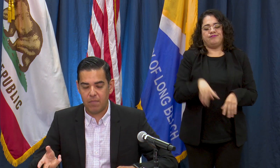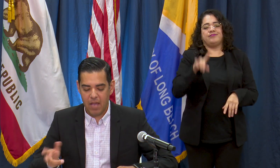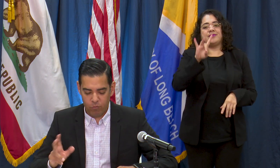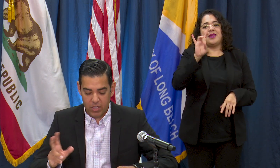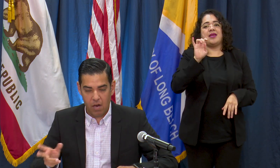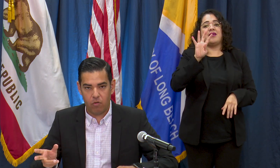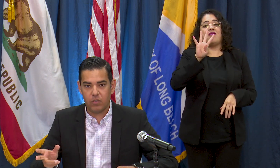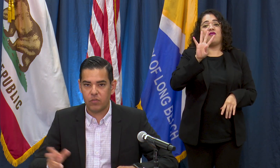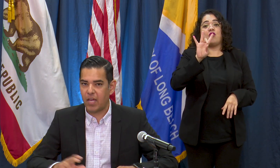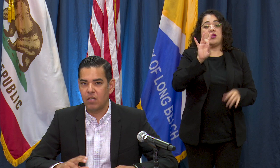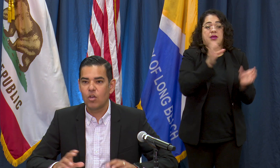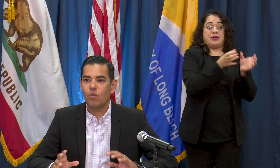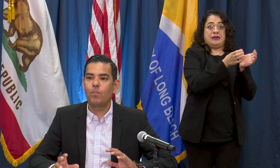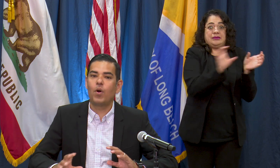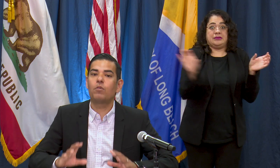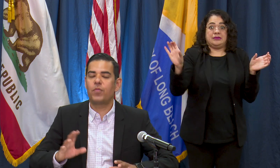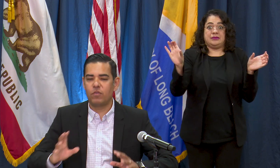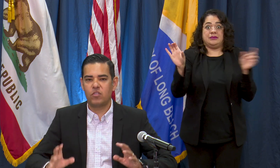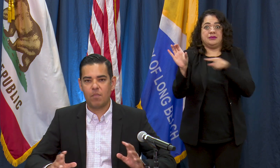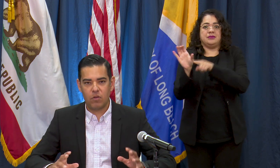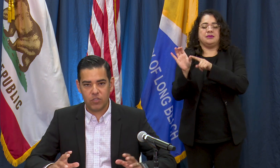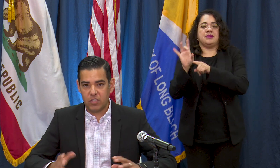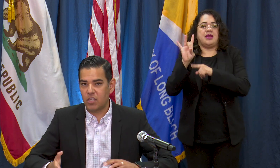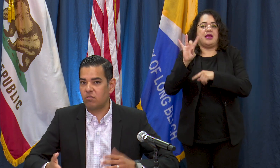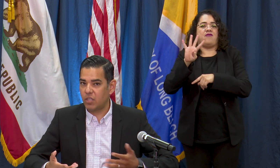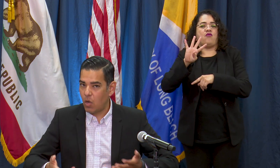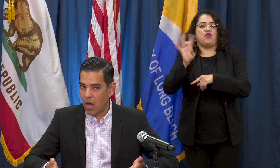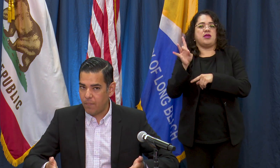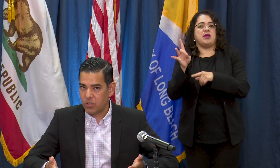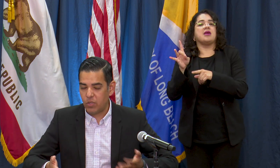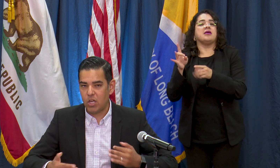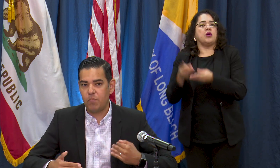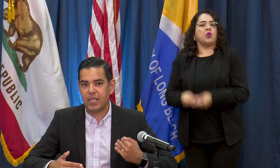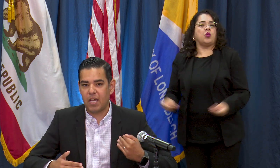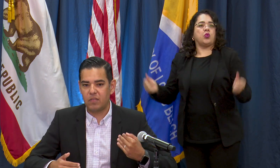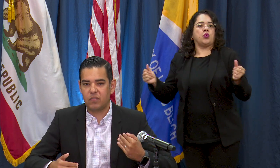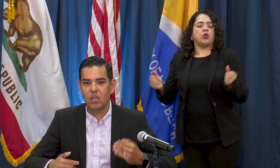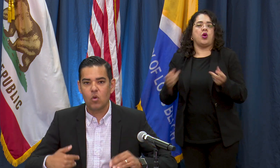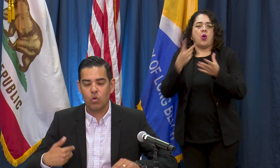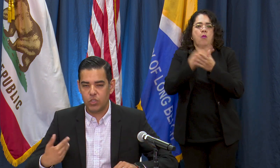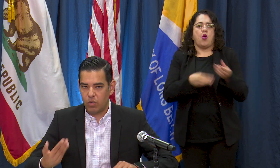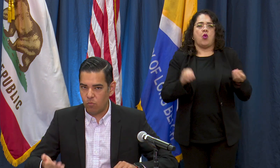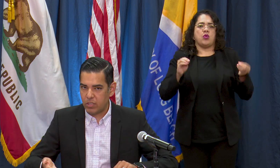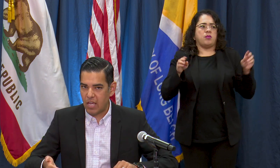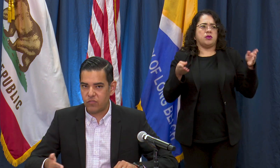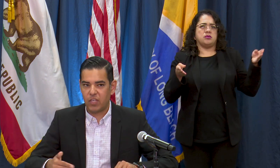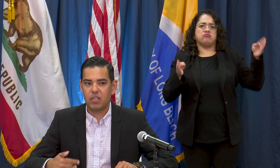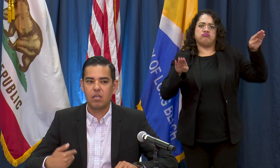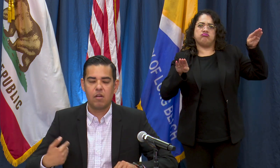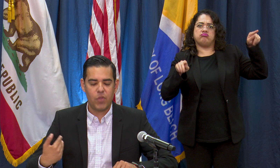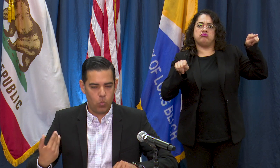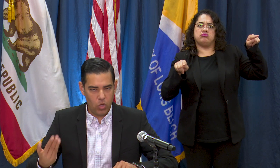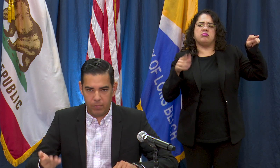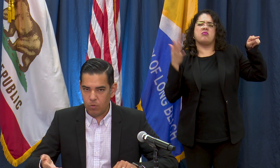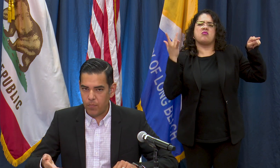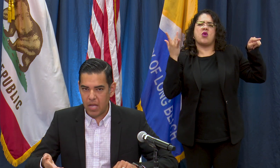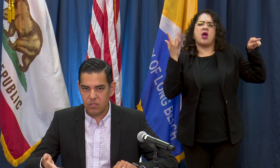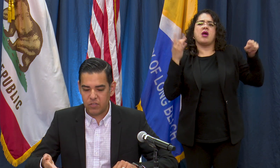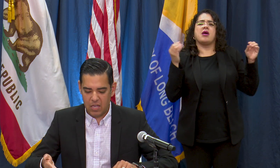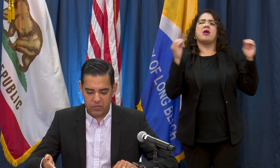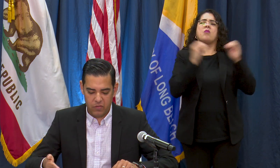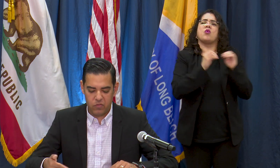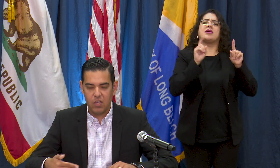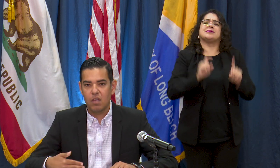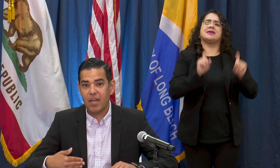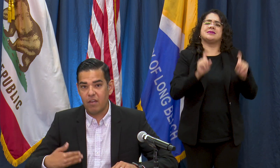848 of them have recovered, so that both those numbers continue to go up, as we know, because we're doing more testing, there will be more